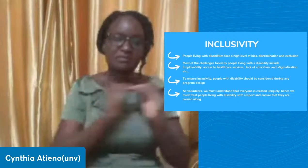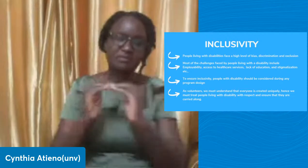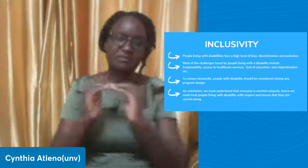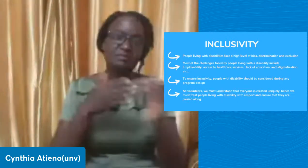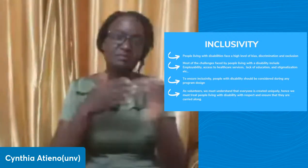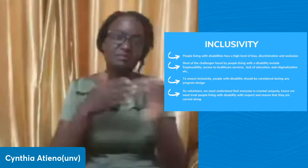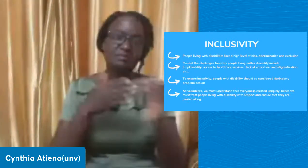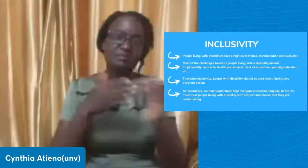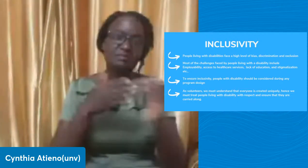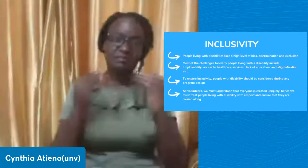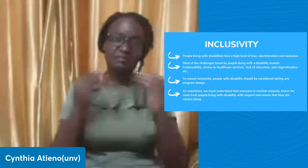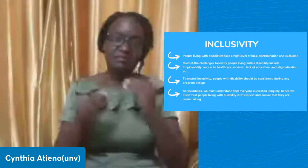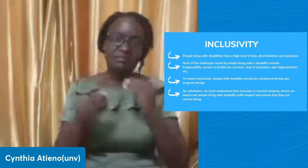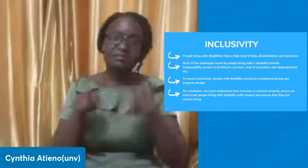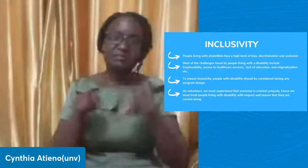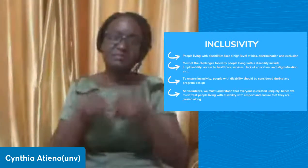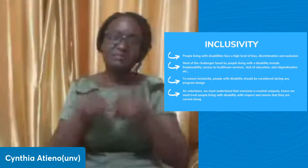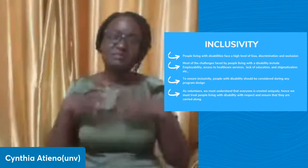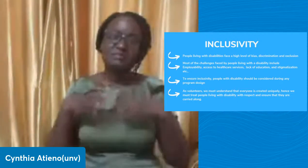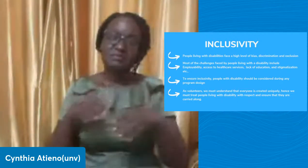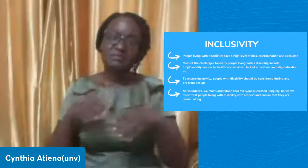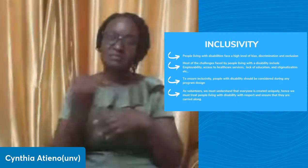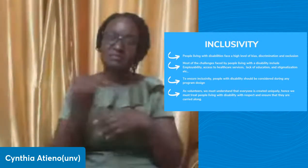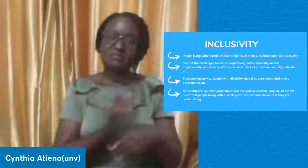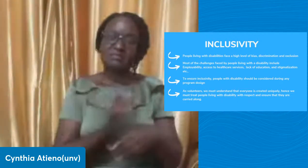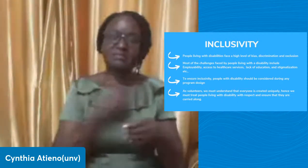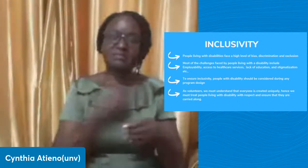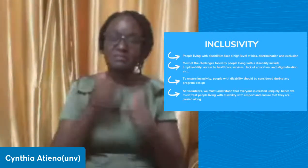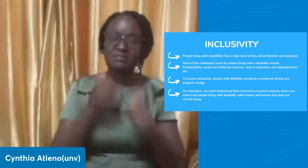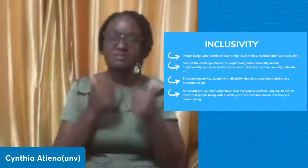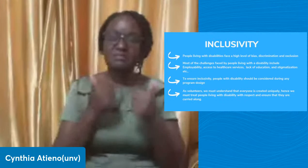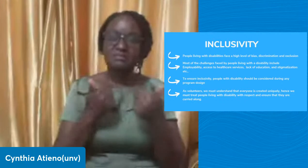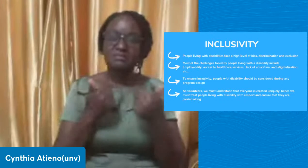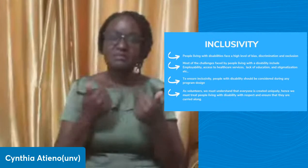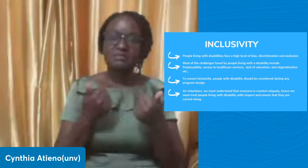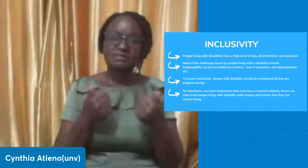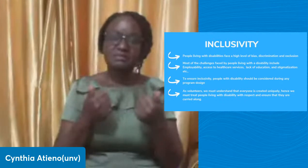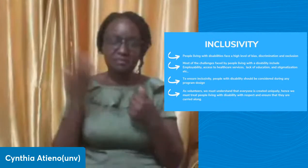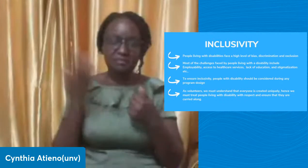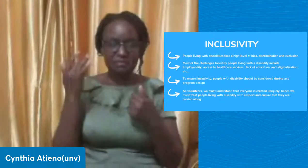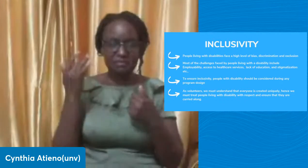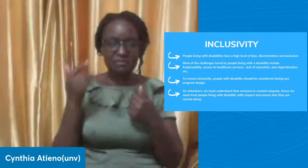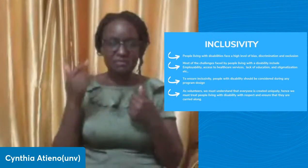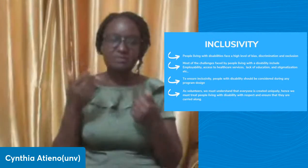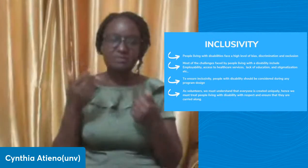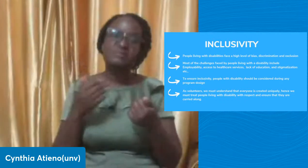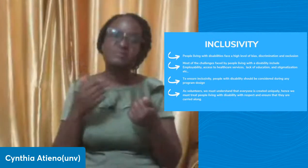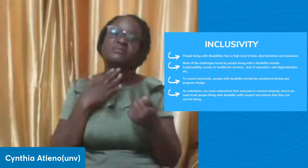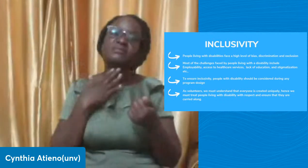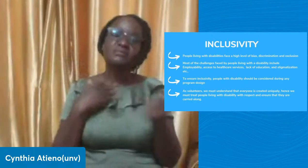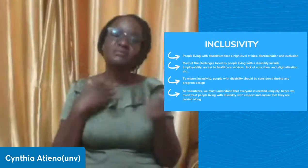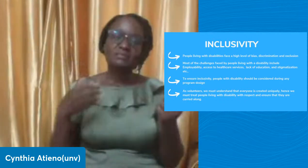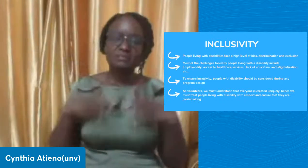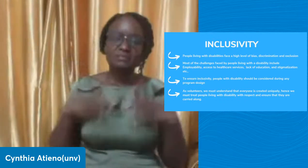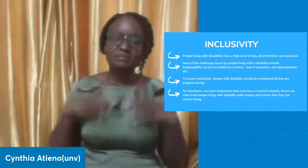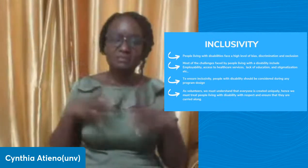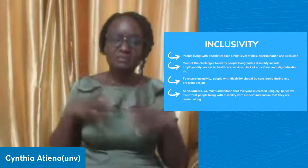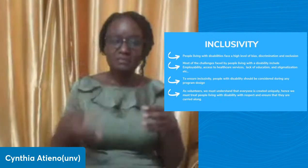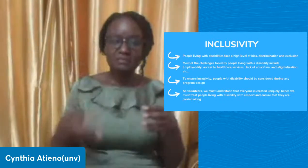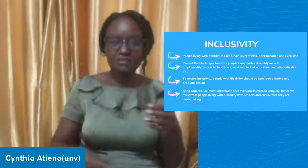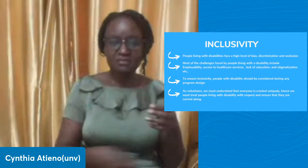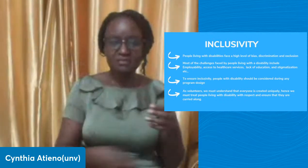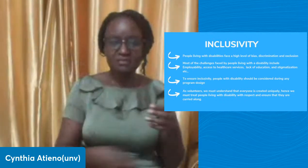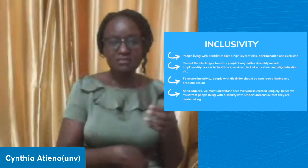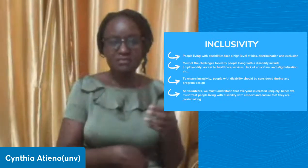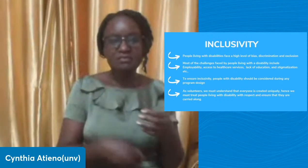why in webinars like this, I call on young people organizations to ensure that their core programming